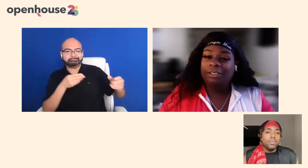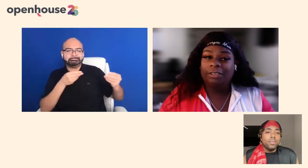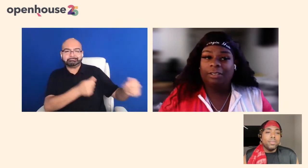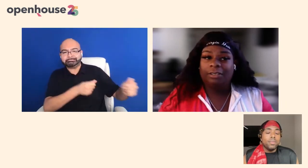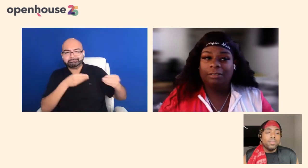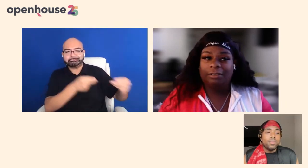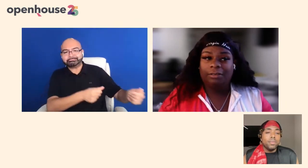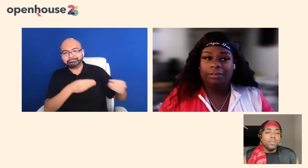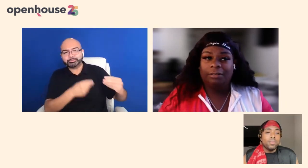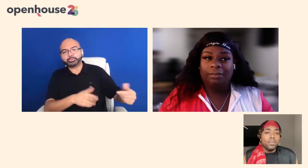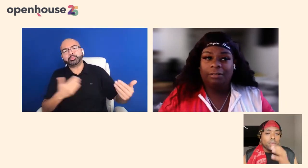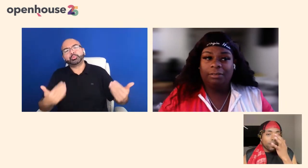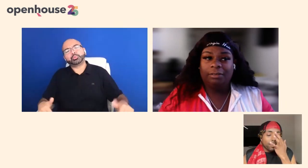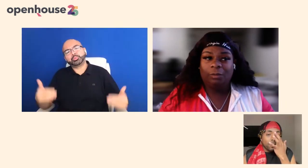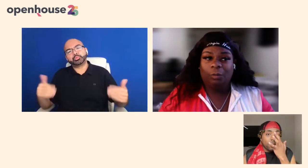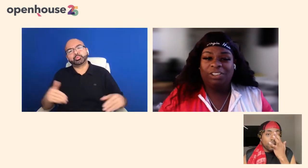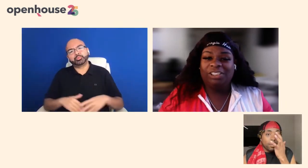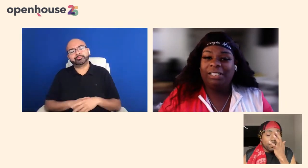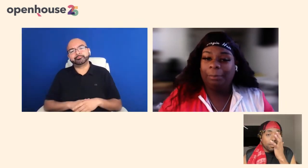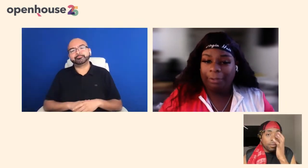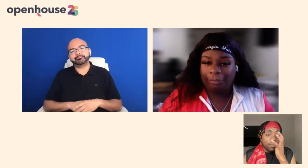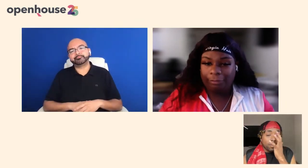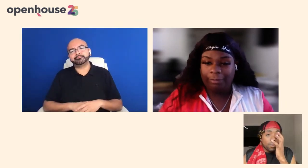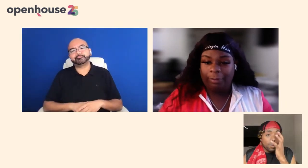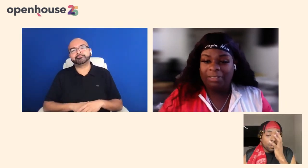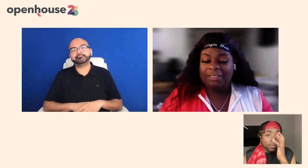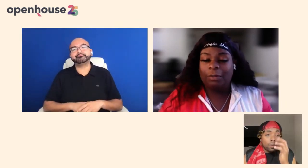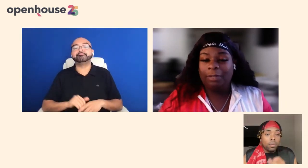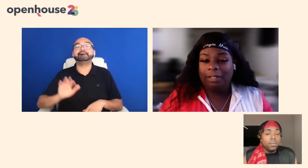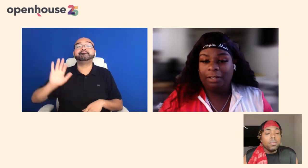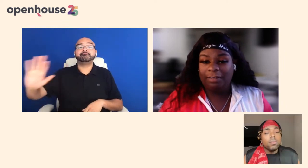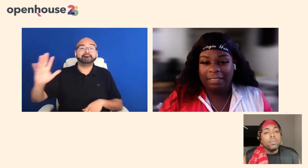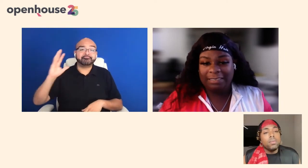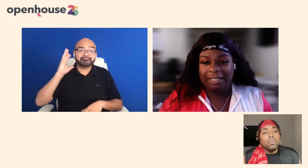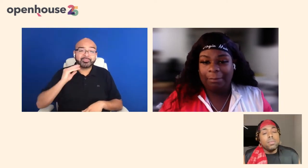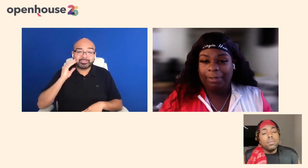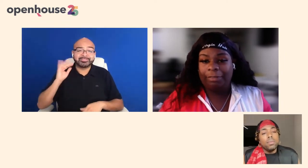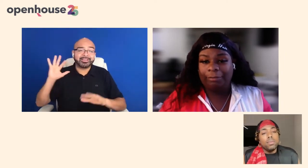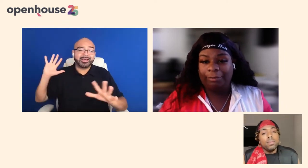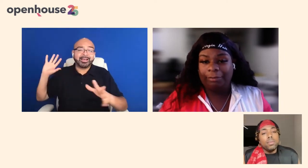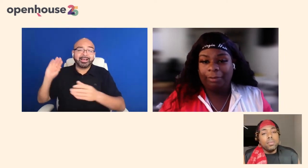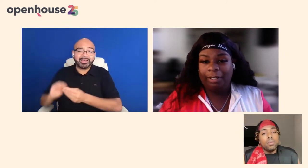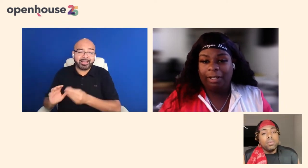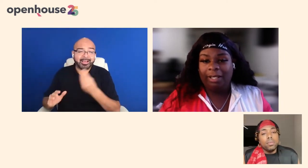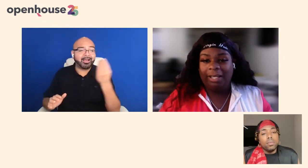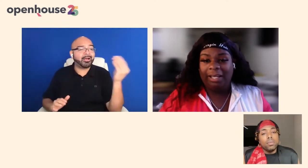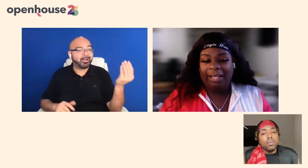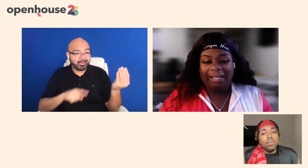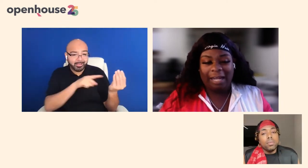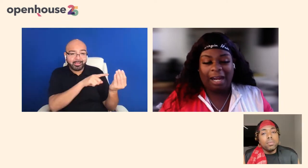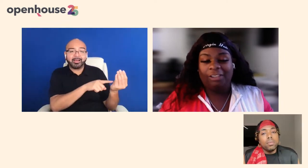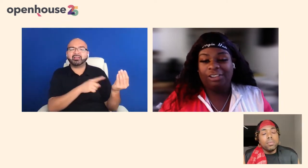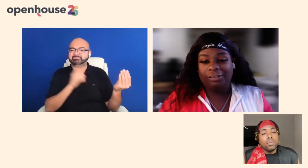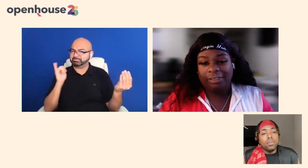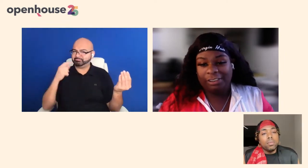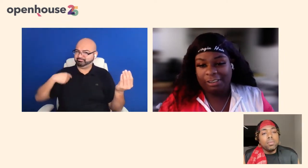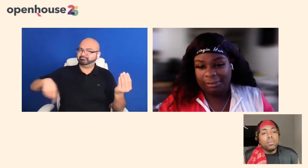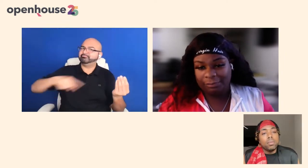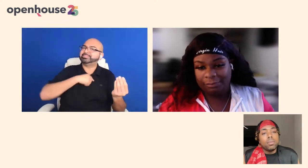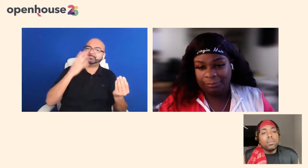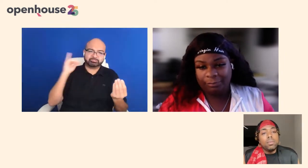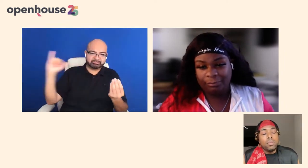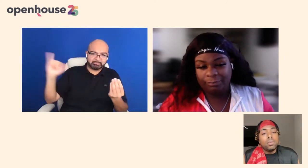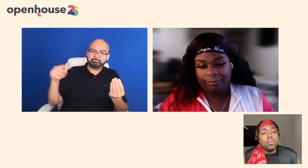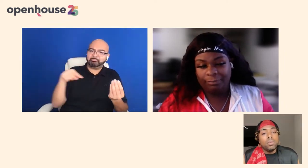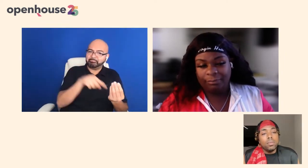She took what she had been through and what so many of us had been through in our